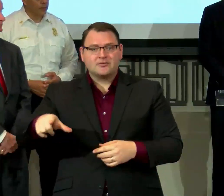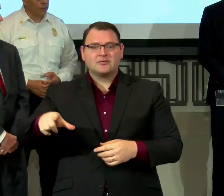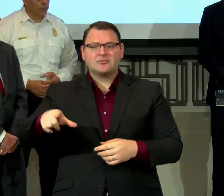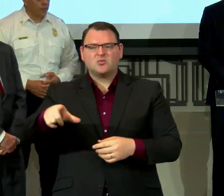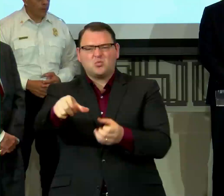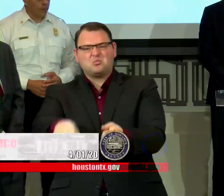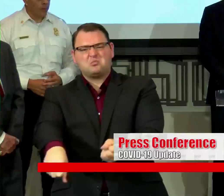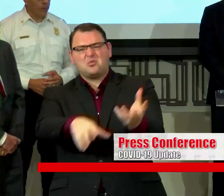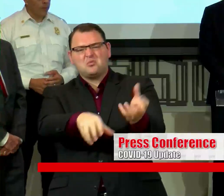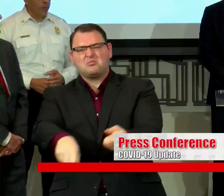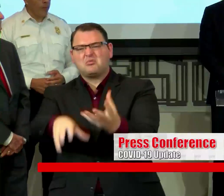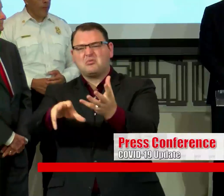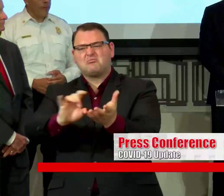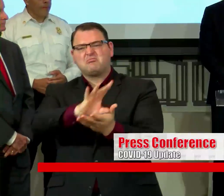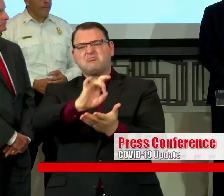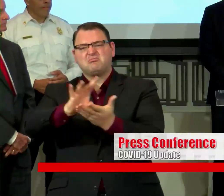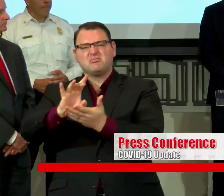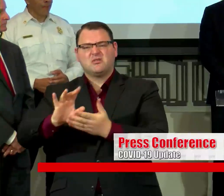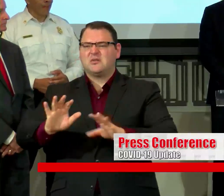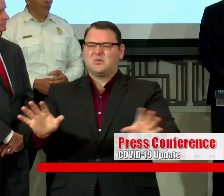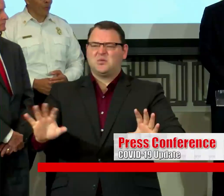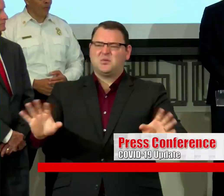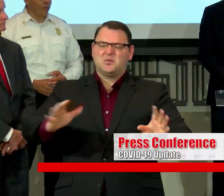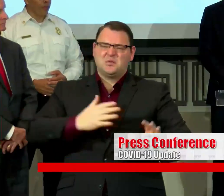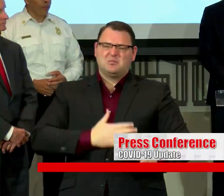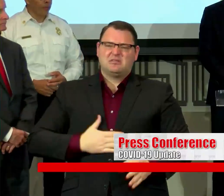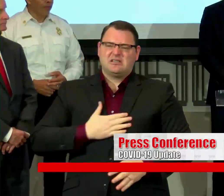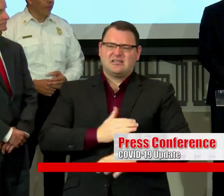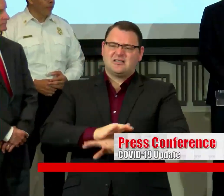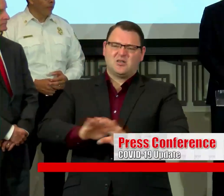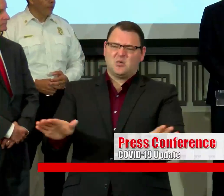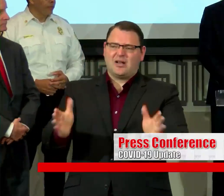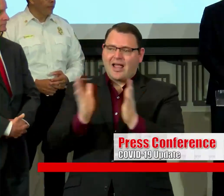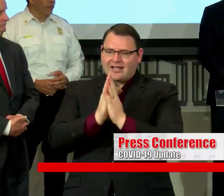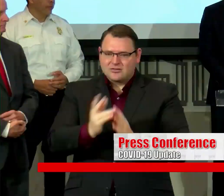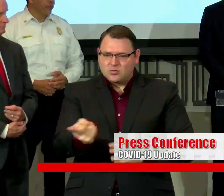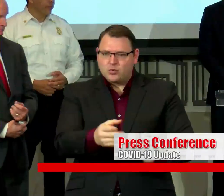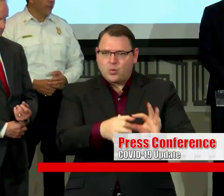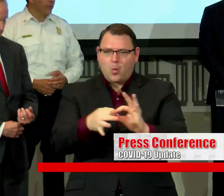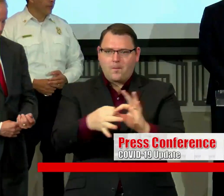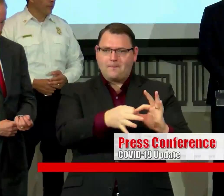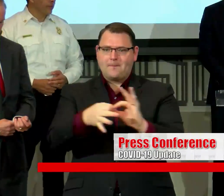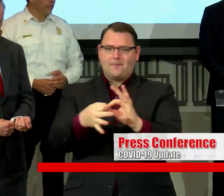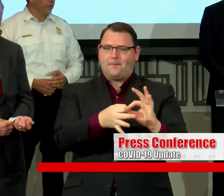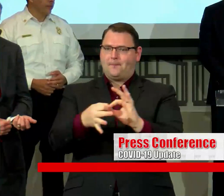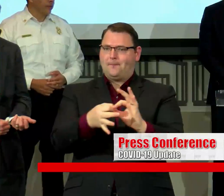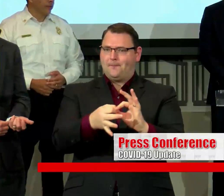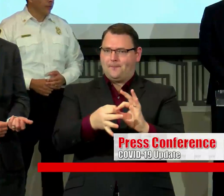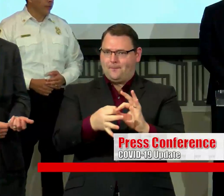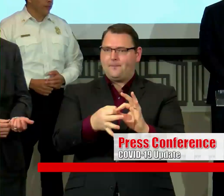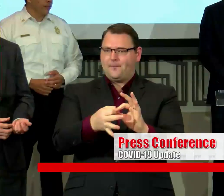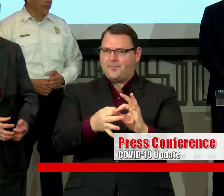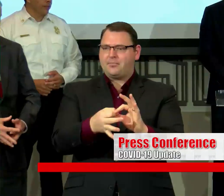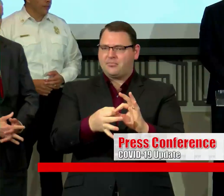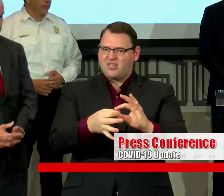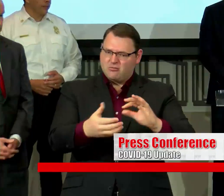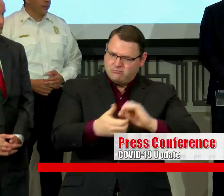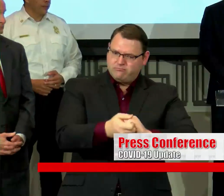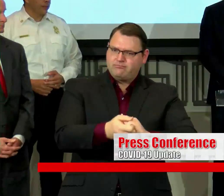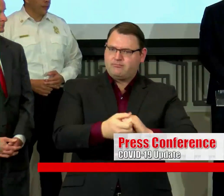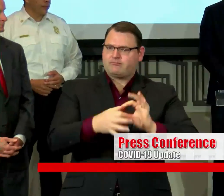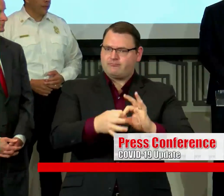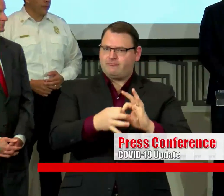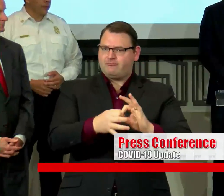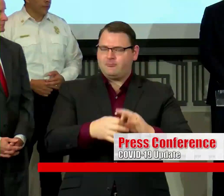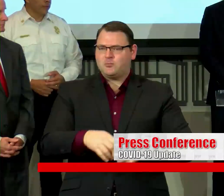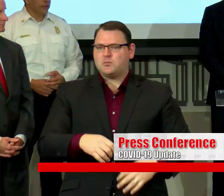the right time to do that. So let the landlords, I hope it's the landlords and tenants will work together. And then the grocery retailers wanted